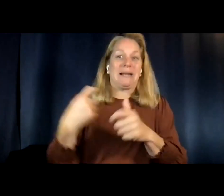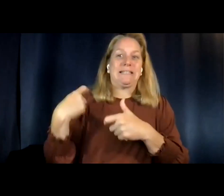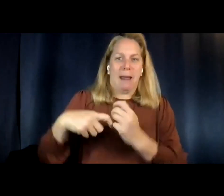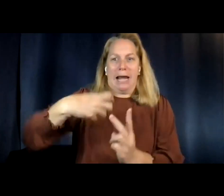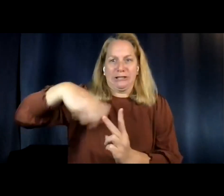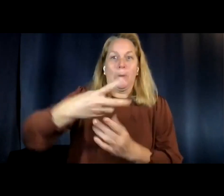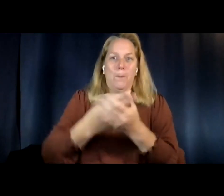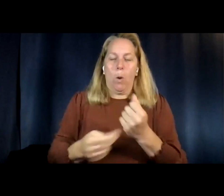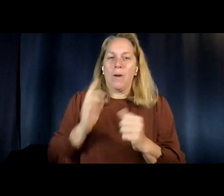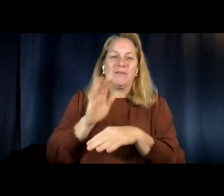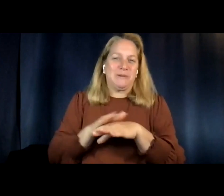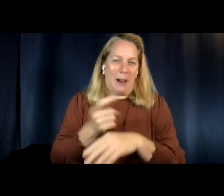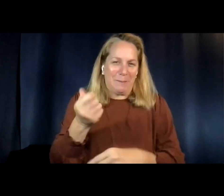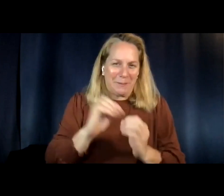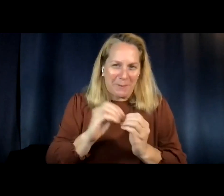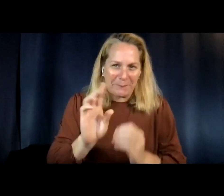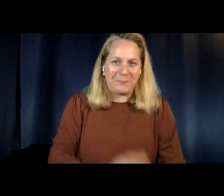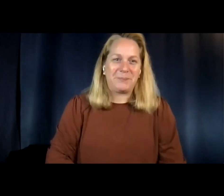Spanish.